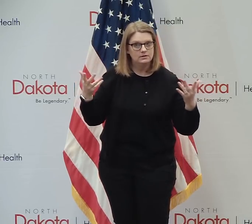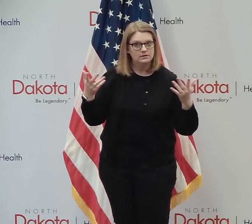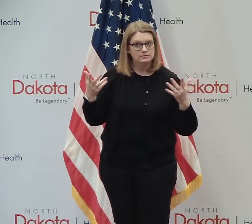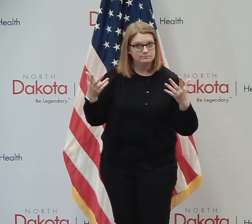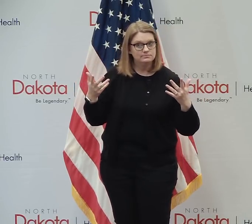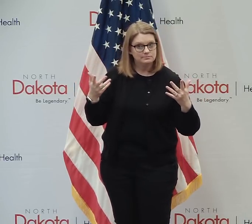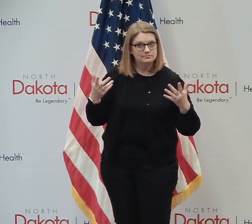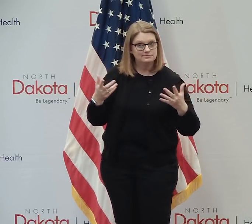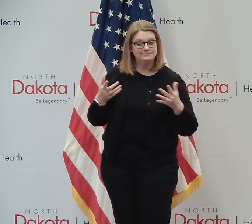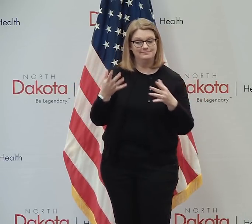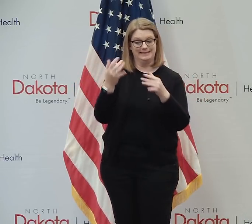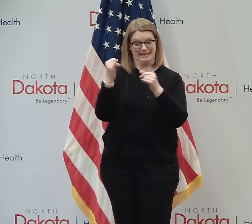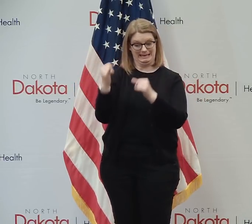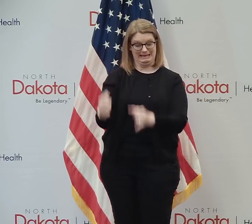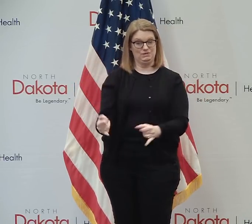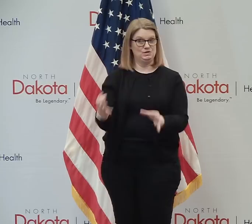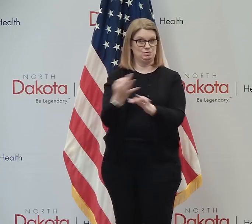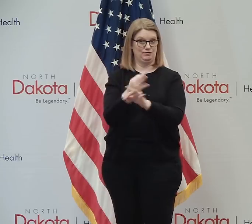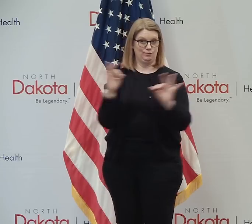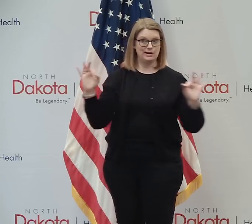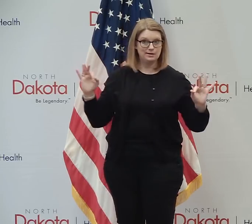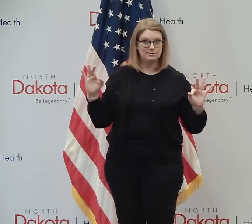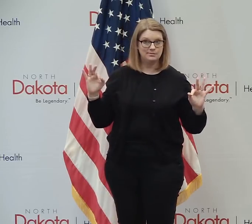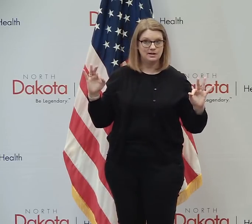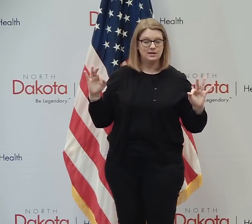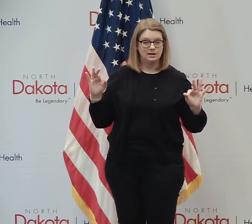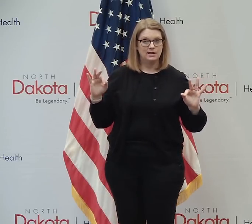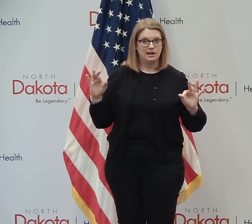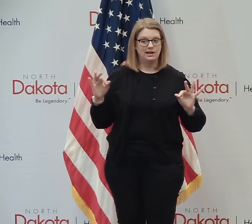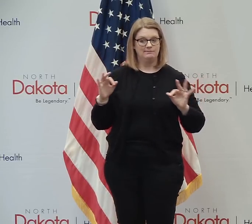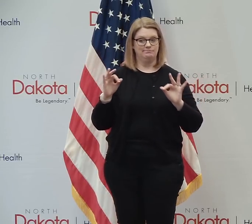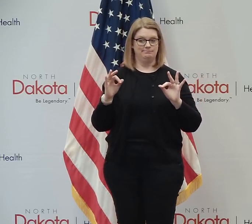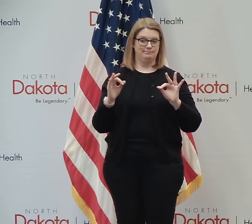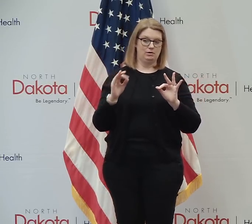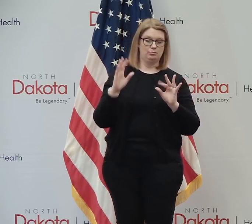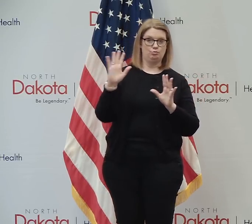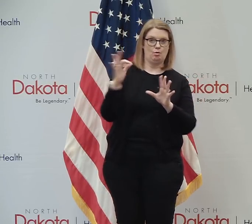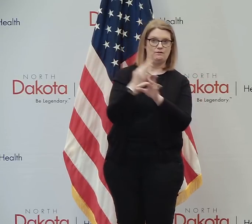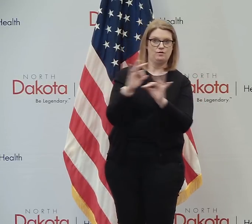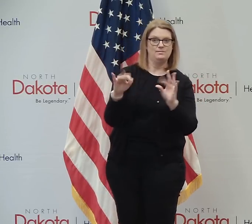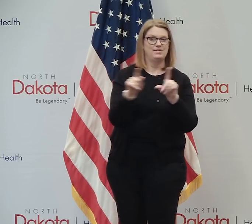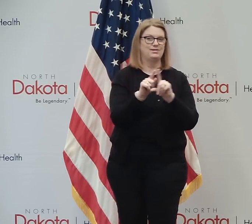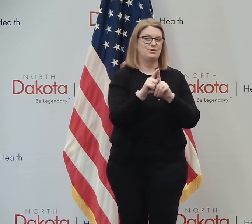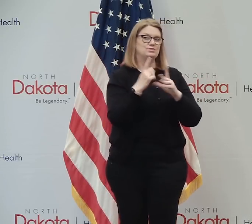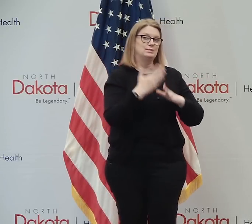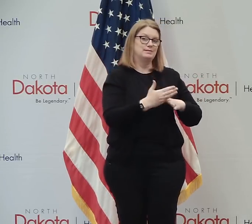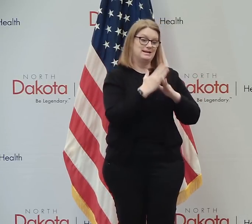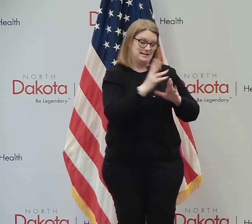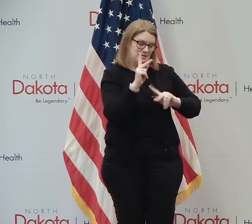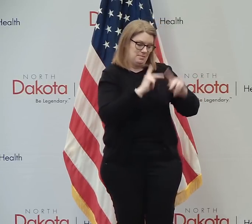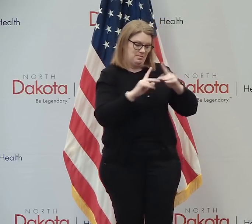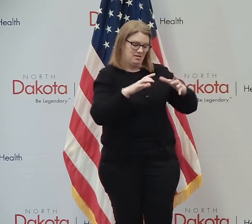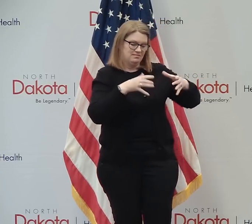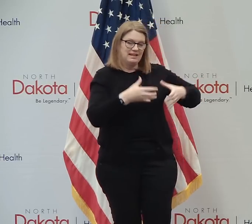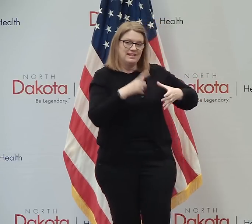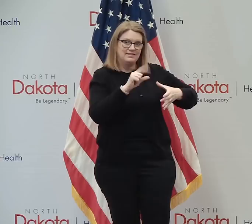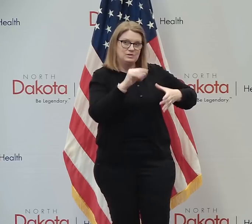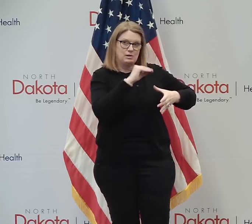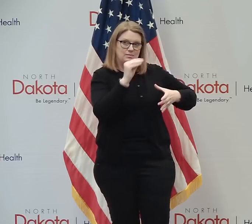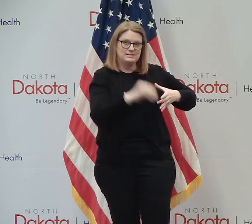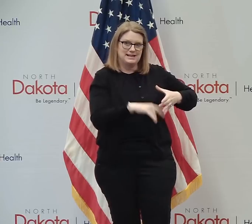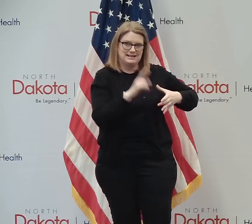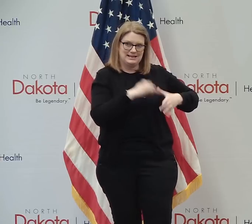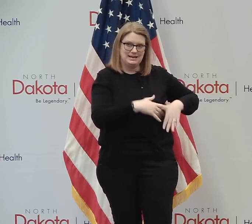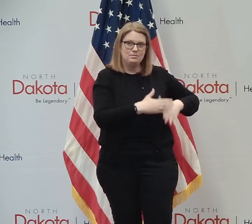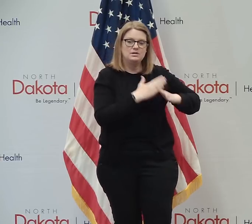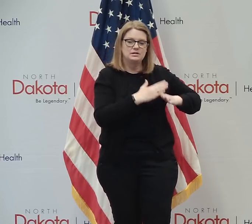individual freedom, that we're balancing that with protecting the most vulnerable. And so again, this is about sort of